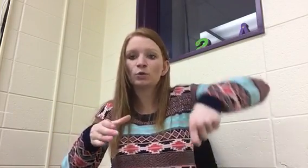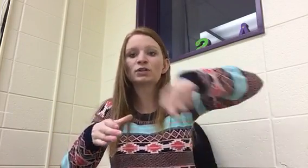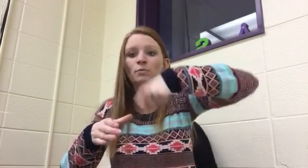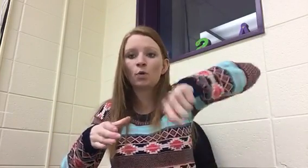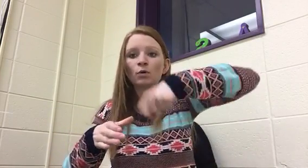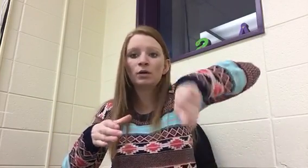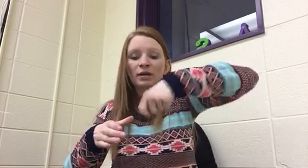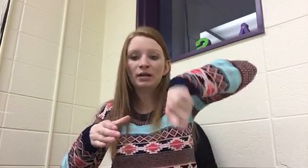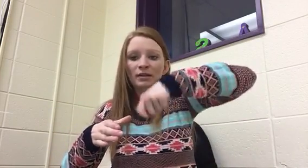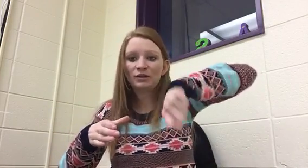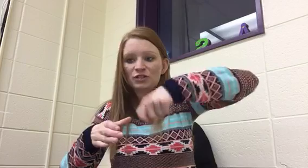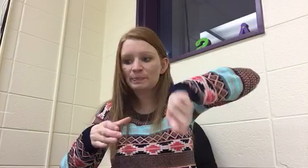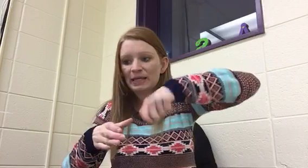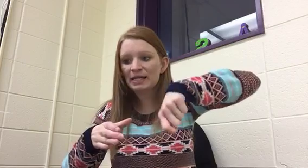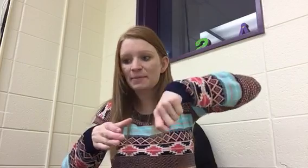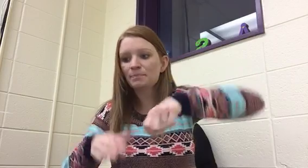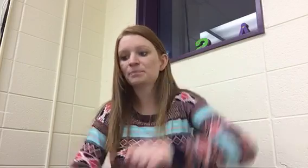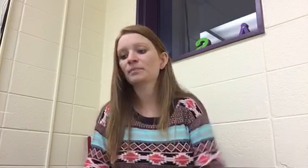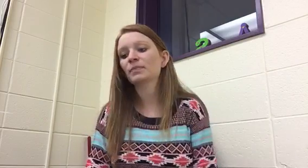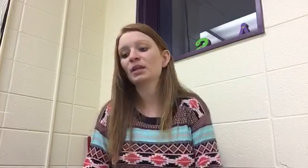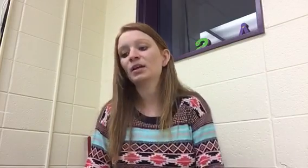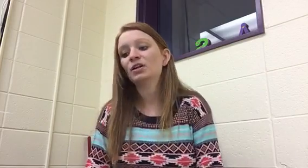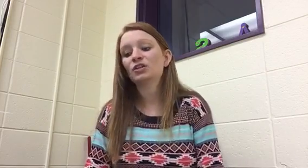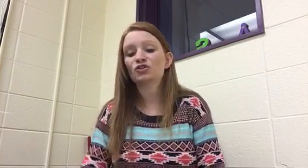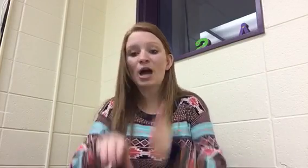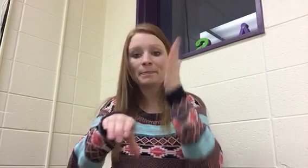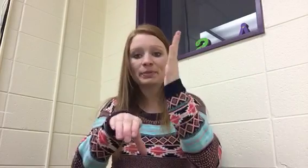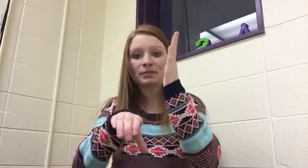holding the bowl and you just mix it. To chop.